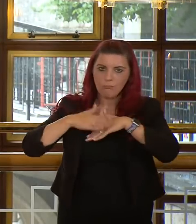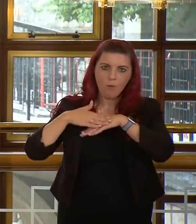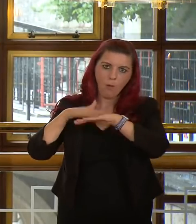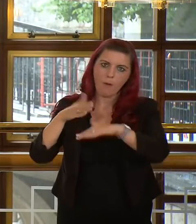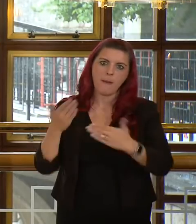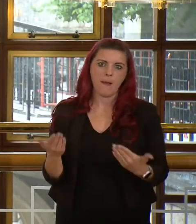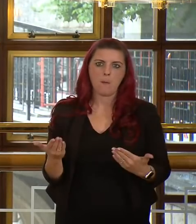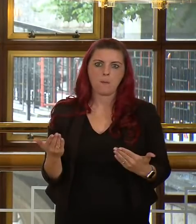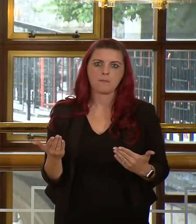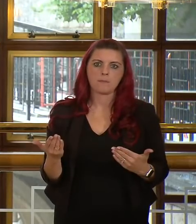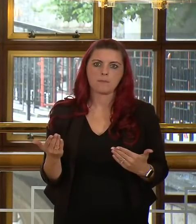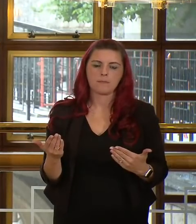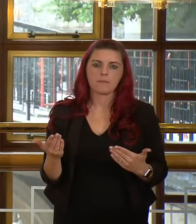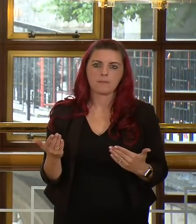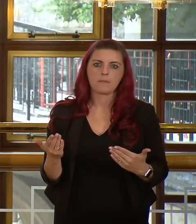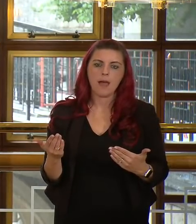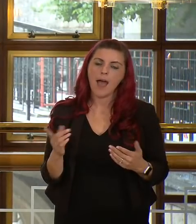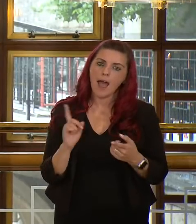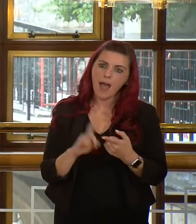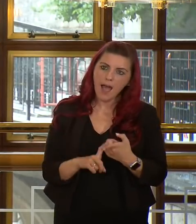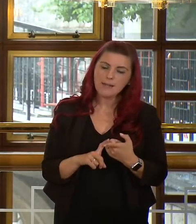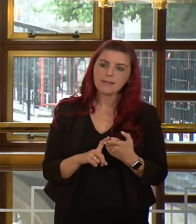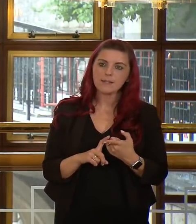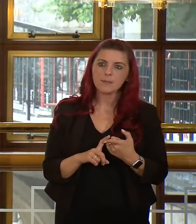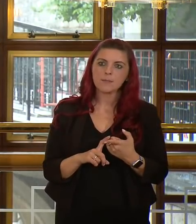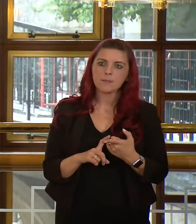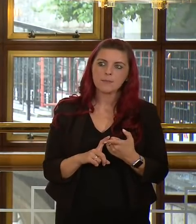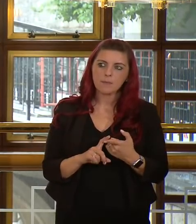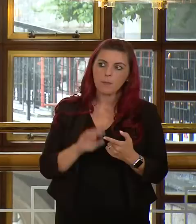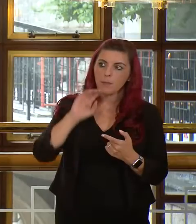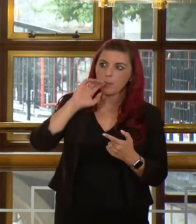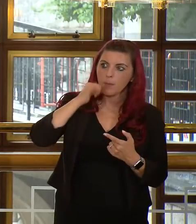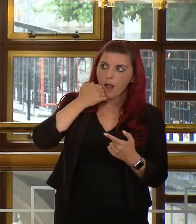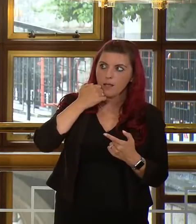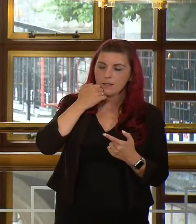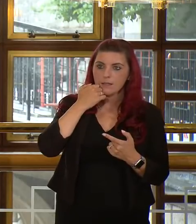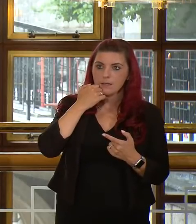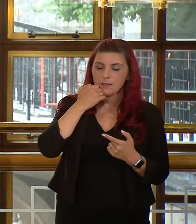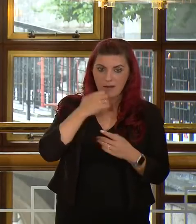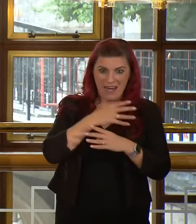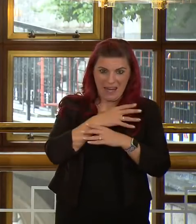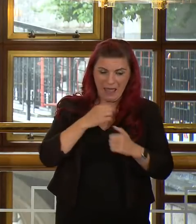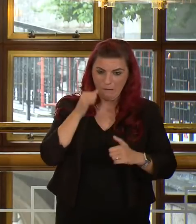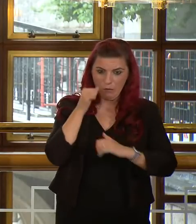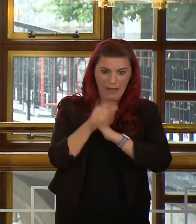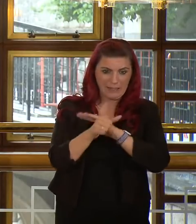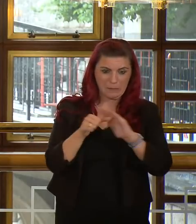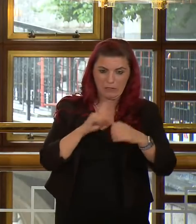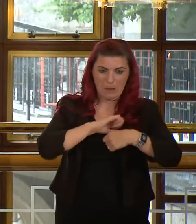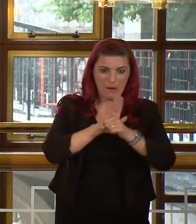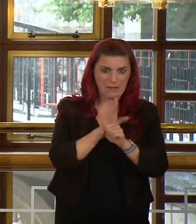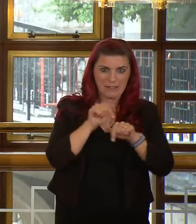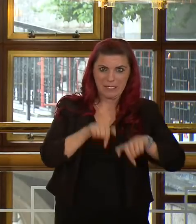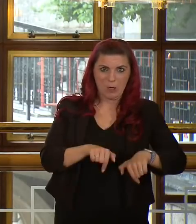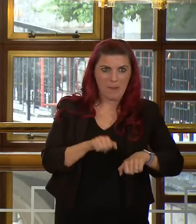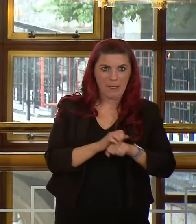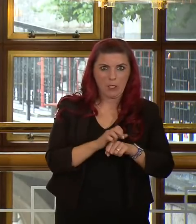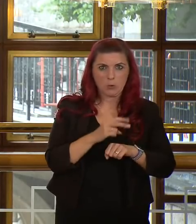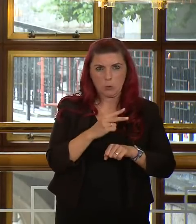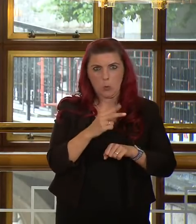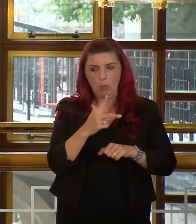now. And also because we haven't faced a pandemic like this in maybe 2 or 3